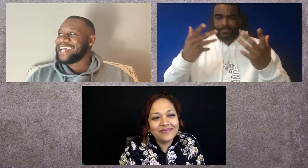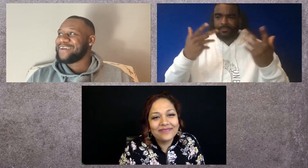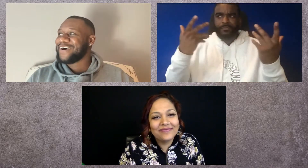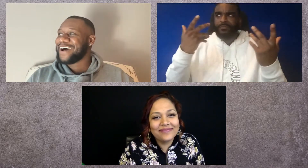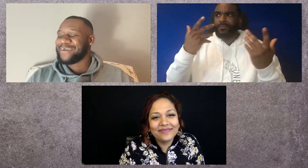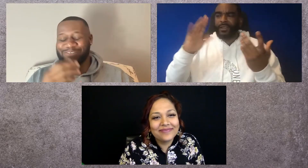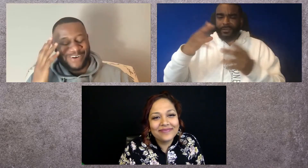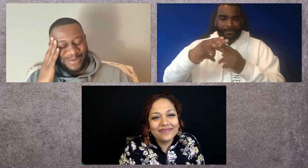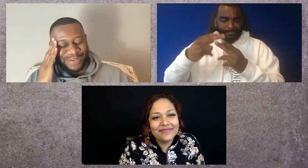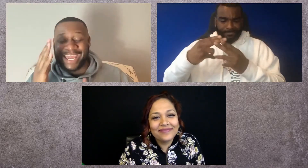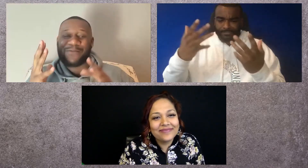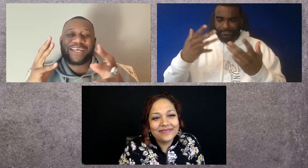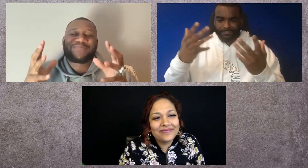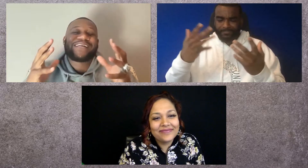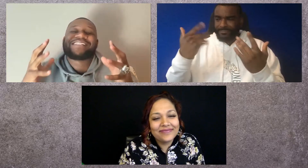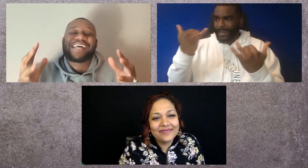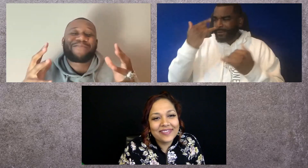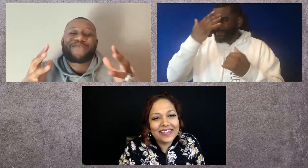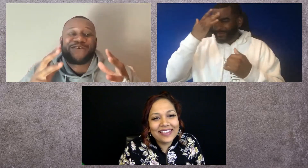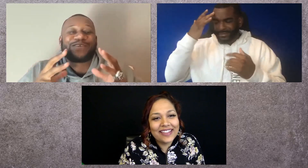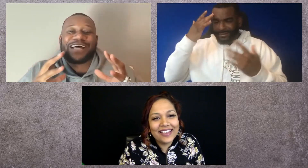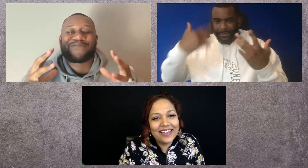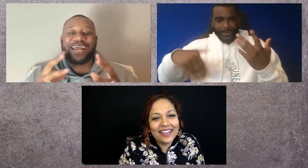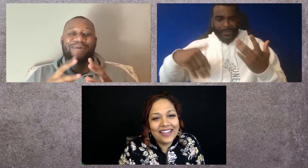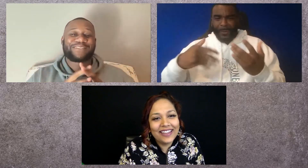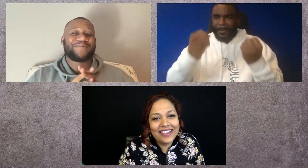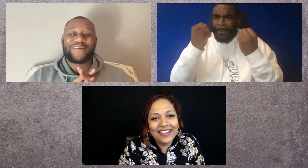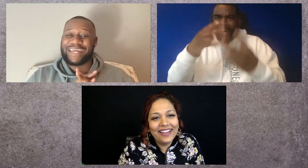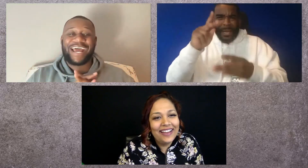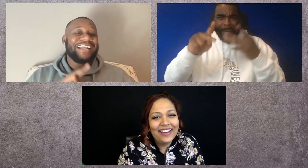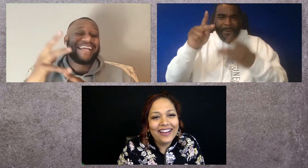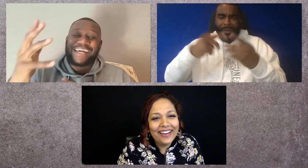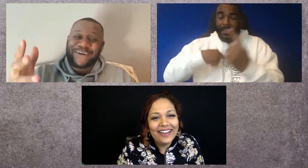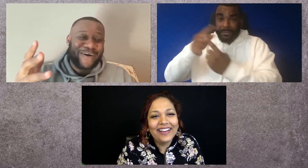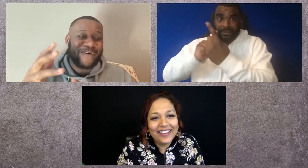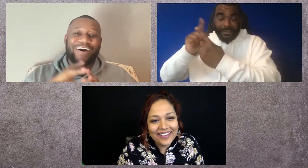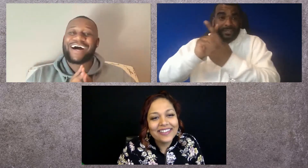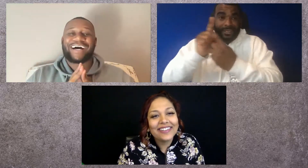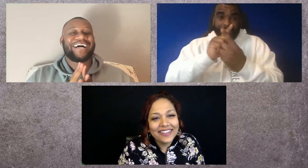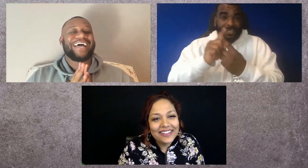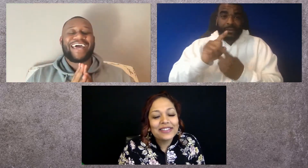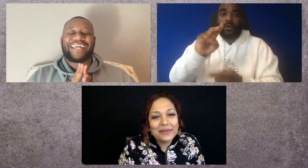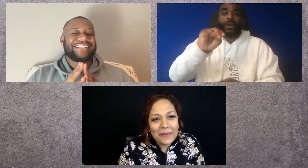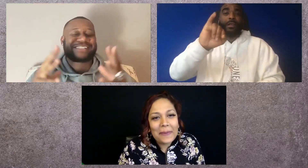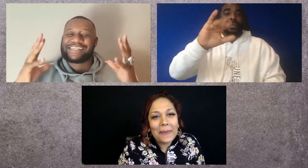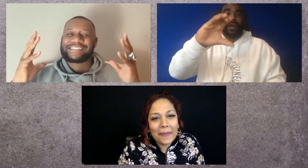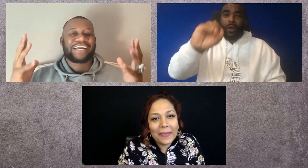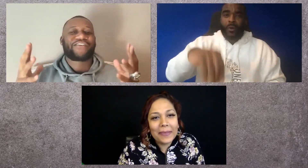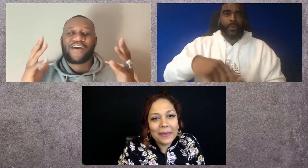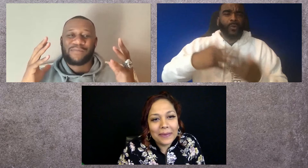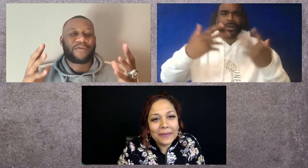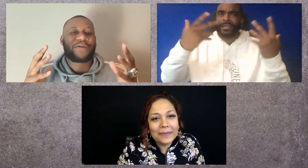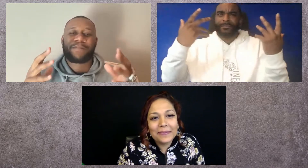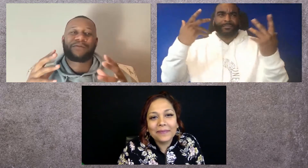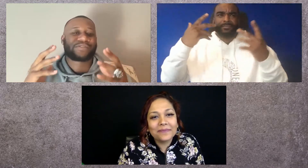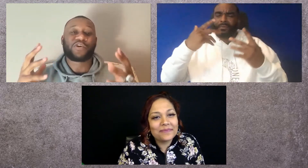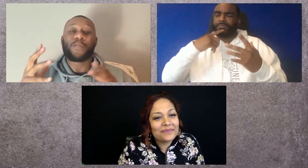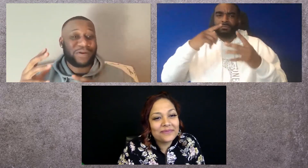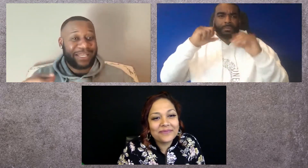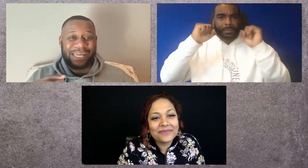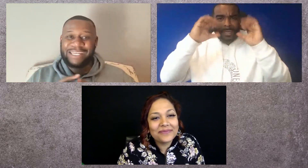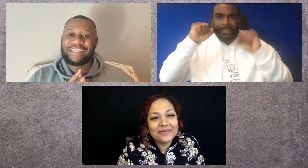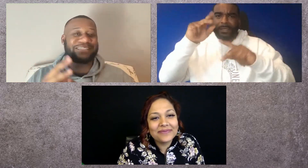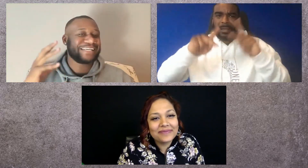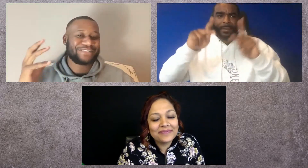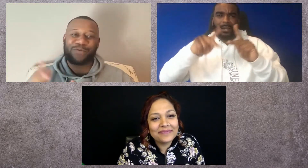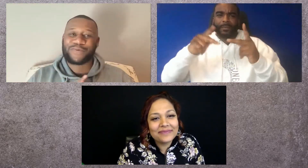what's his name? I'm drawing a blank. It's been several folks I've been able to meet. Nico, just incredible people.